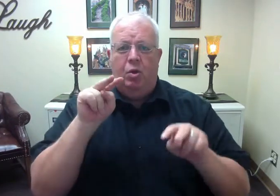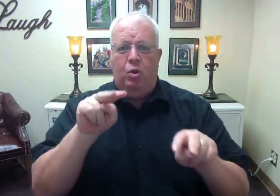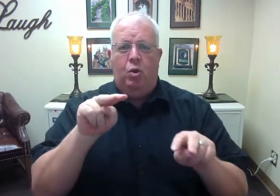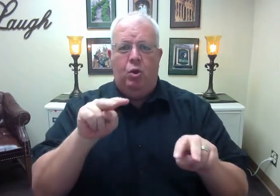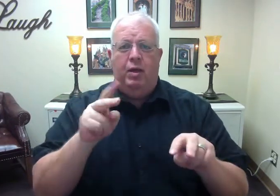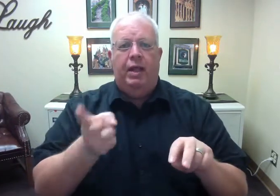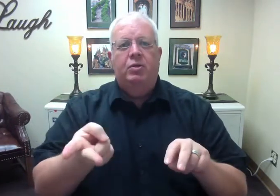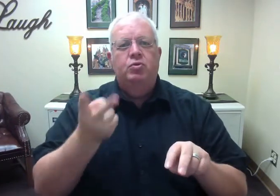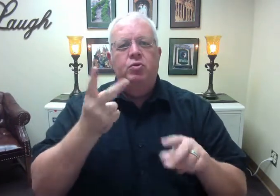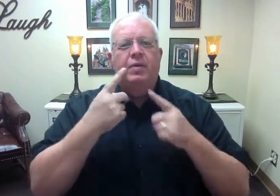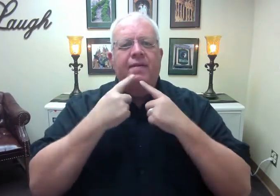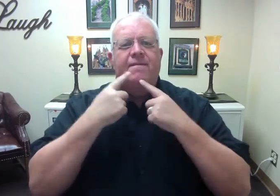of childhood development.